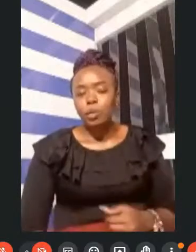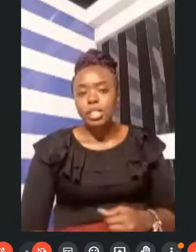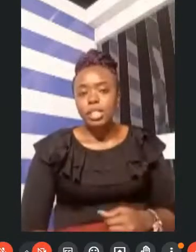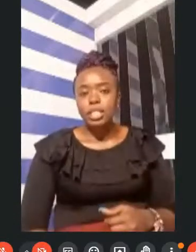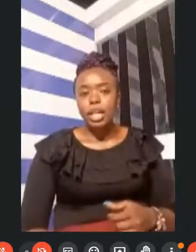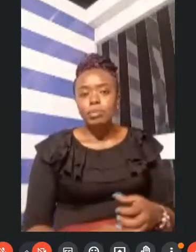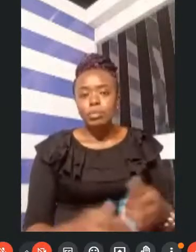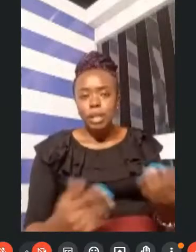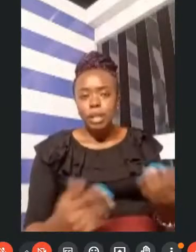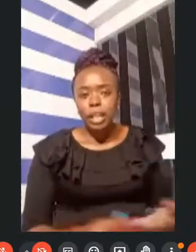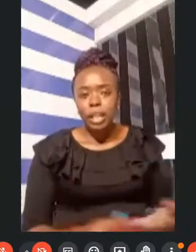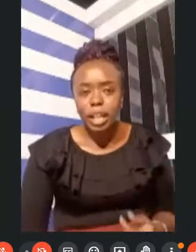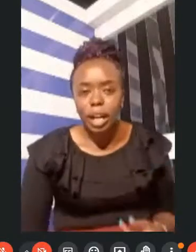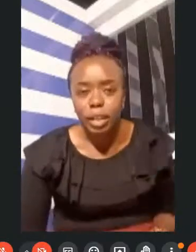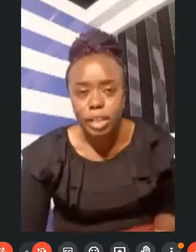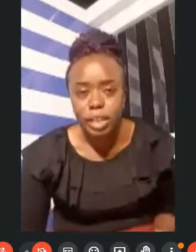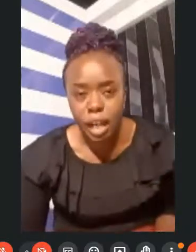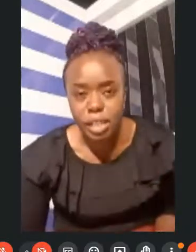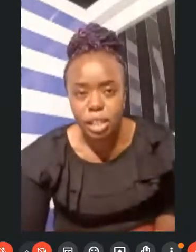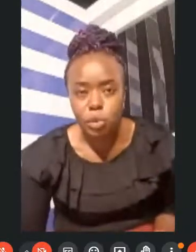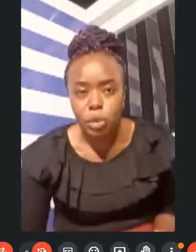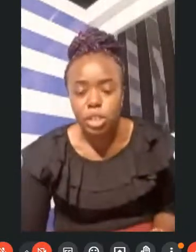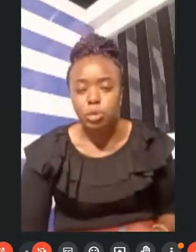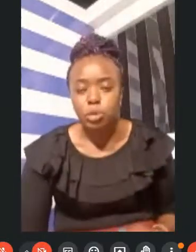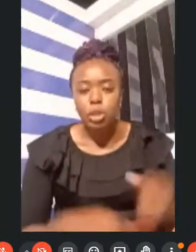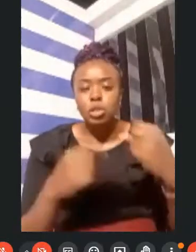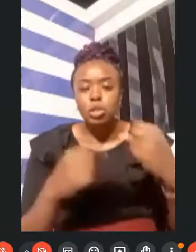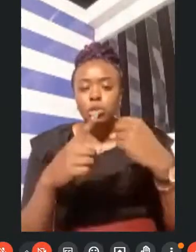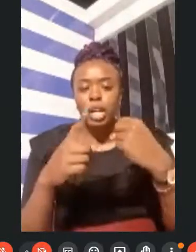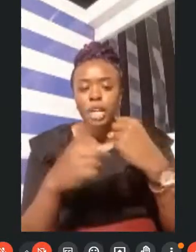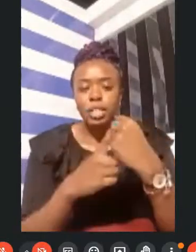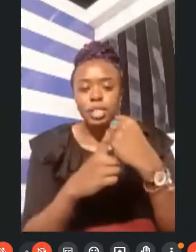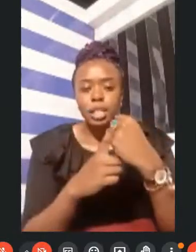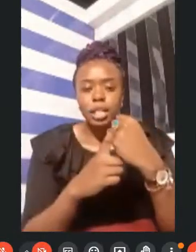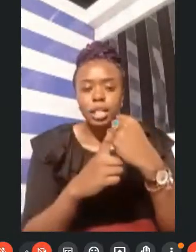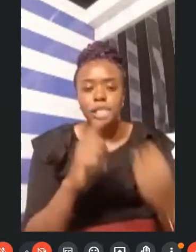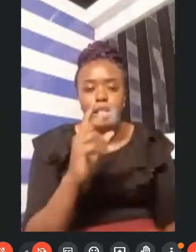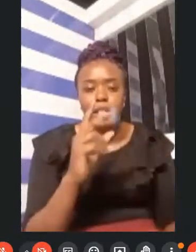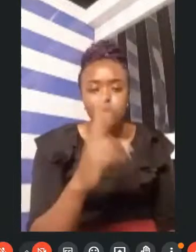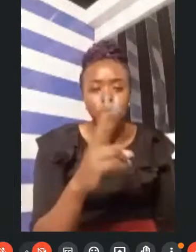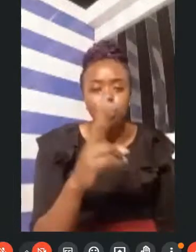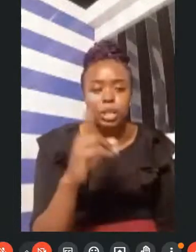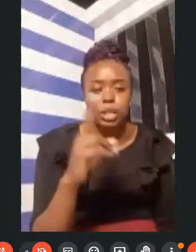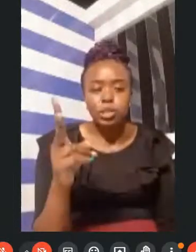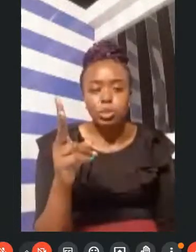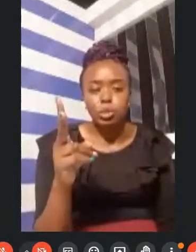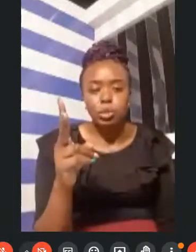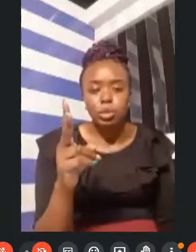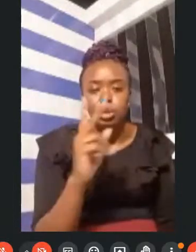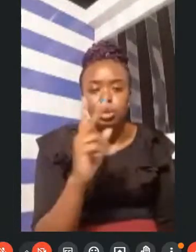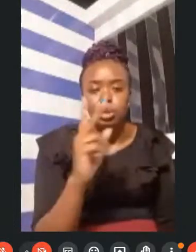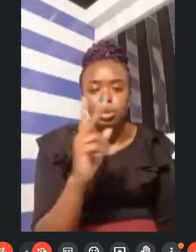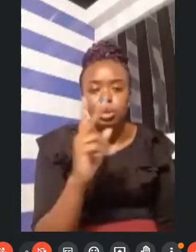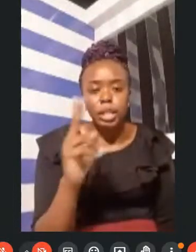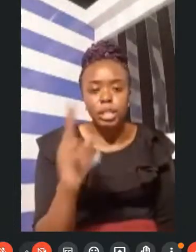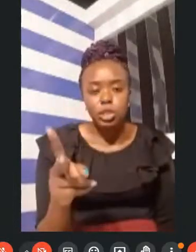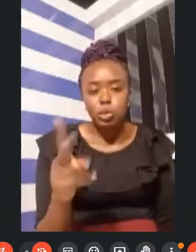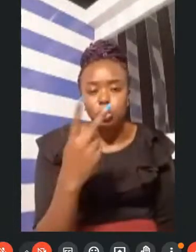asked what's the time, like right now it's 6:22. So you sign 6:22.